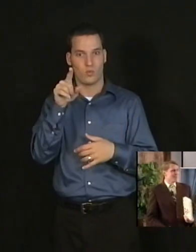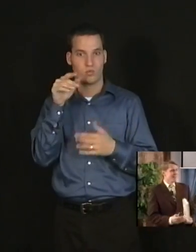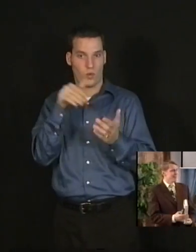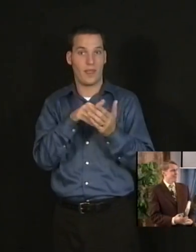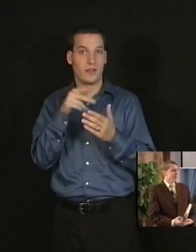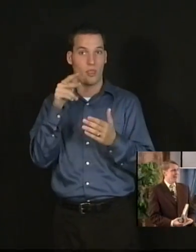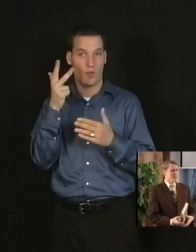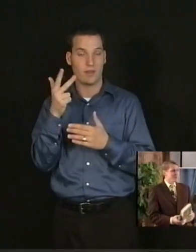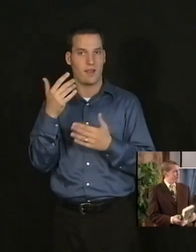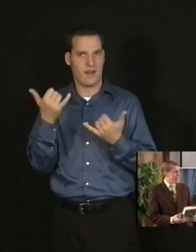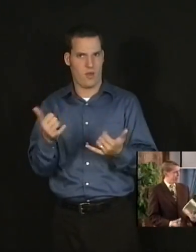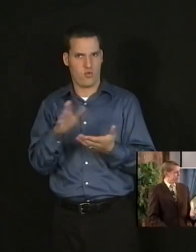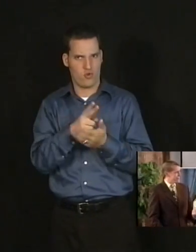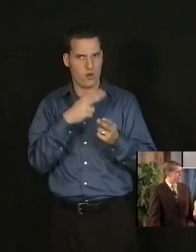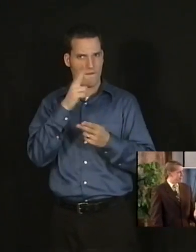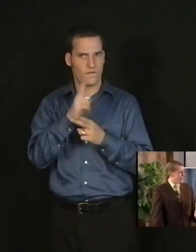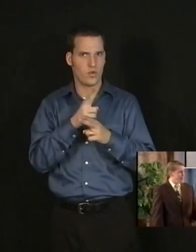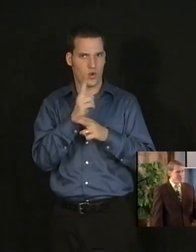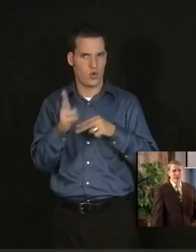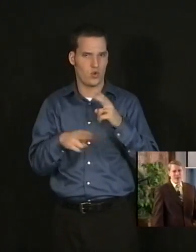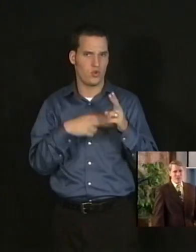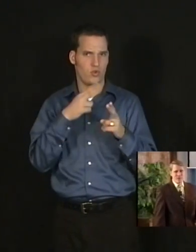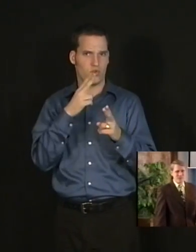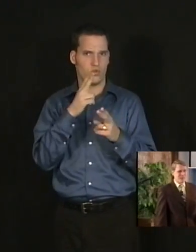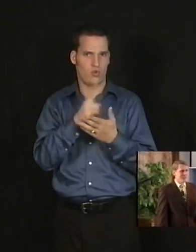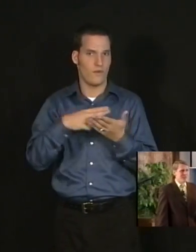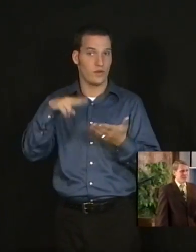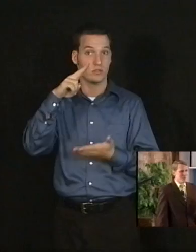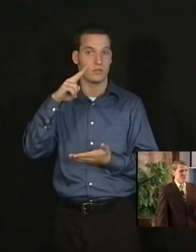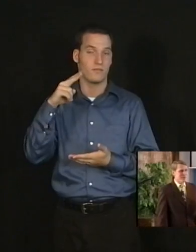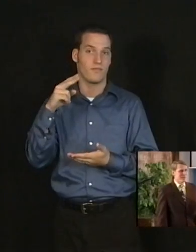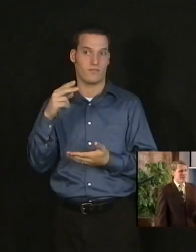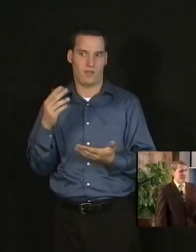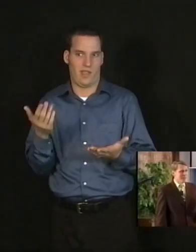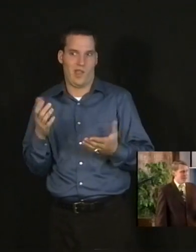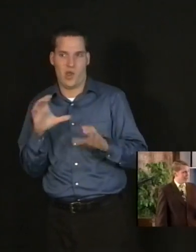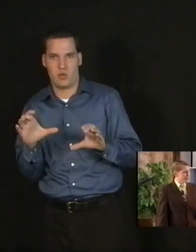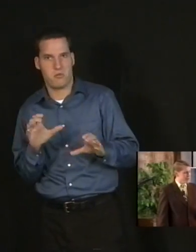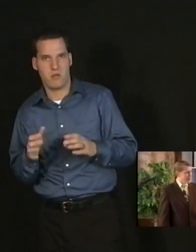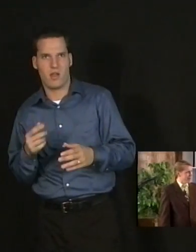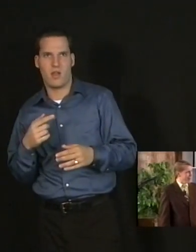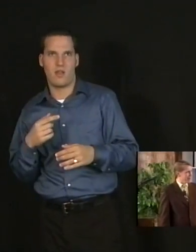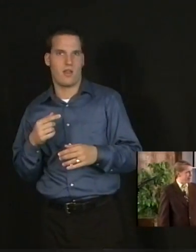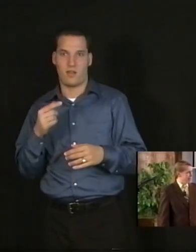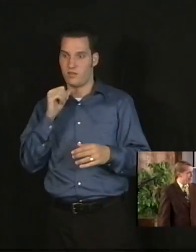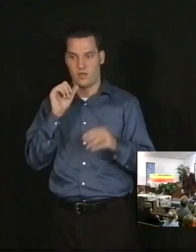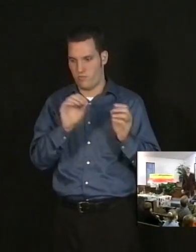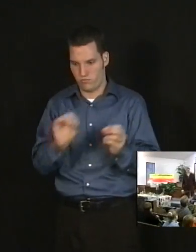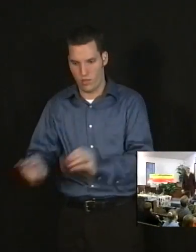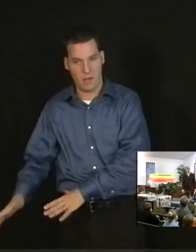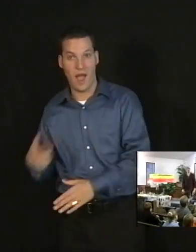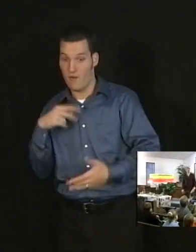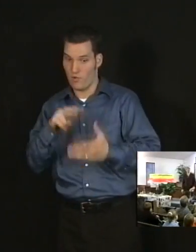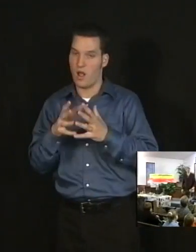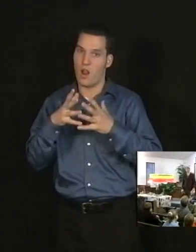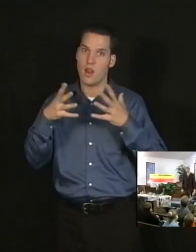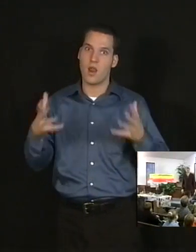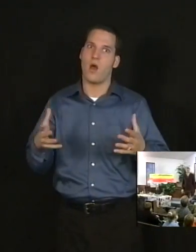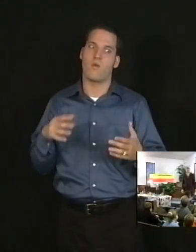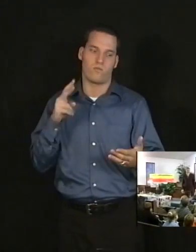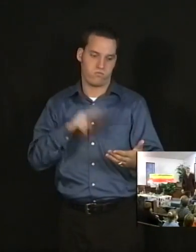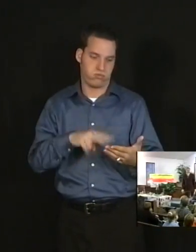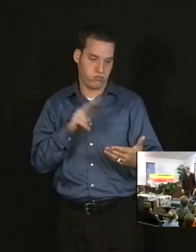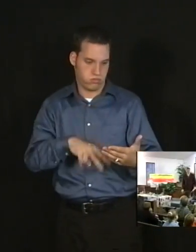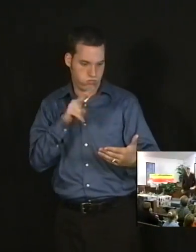Whew. Brother, I couldn't put it down. I mean, I read a lot of books, but this one, I never should have started it, man. I couldn't. I didn't sleep for